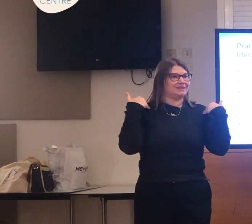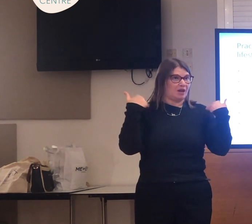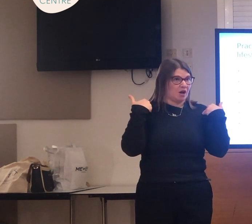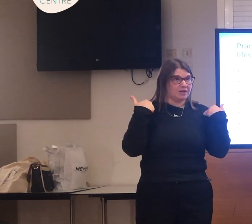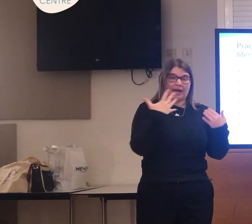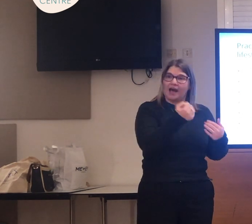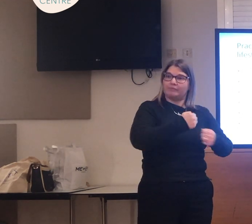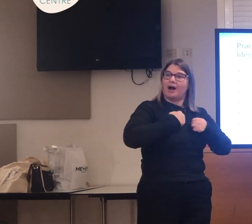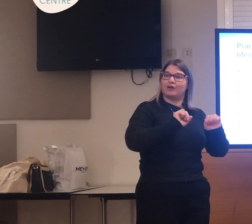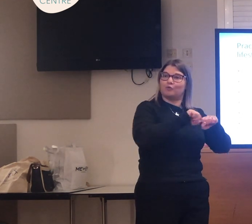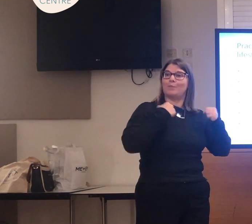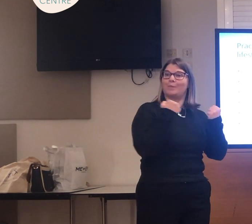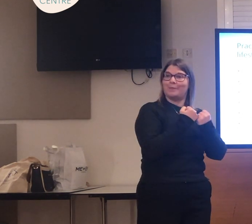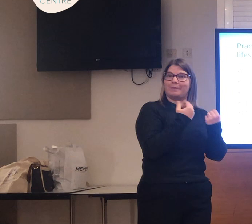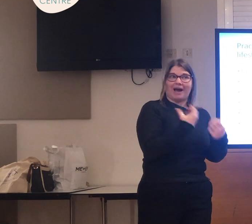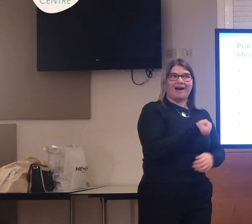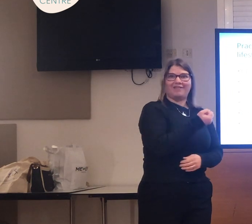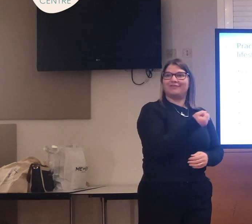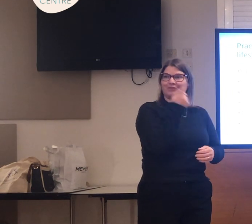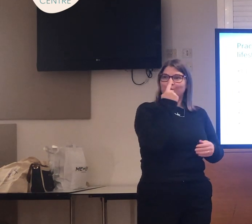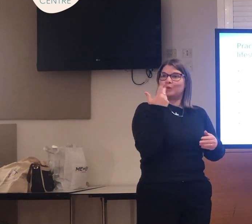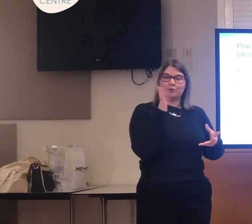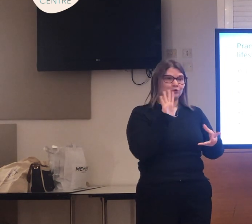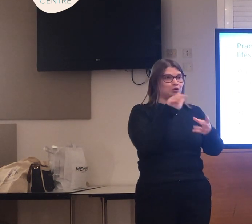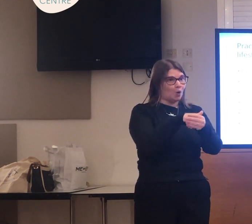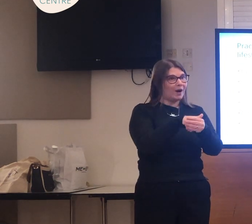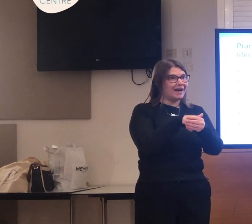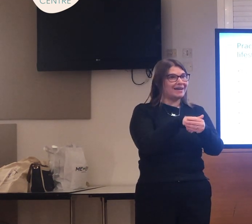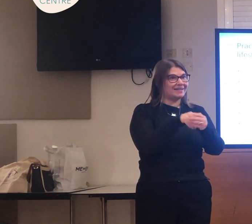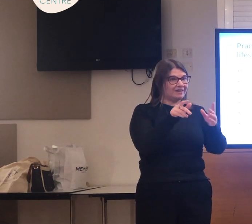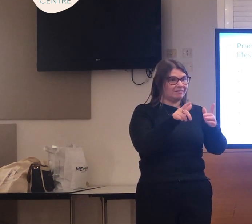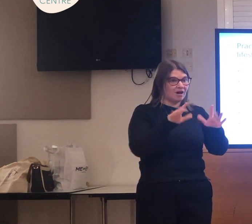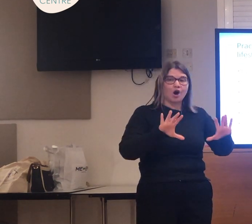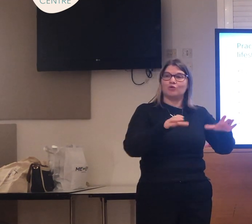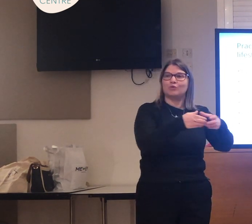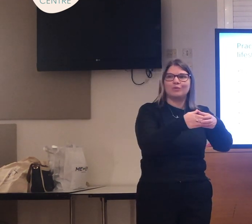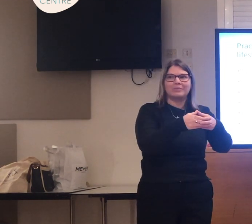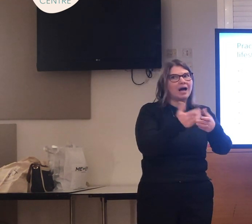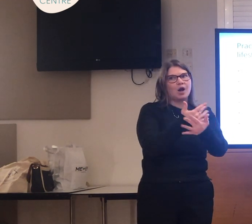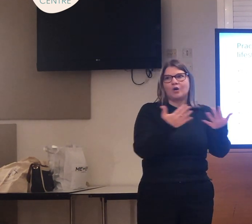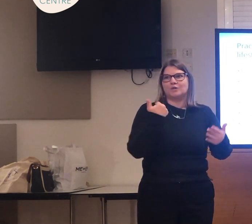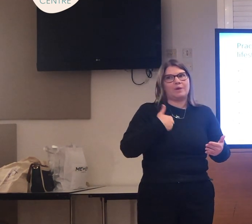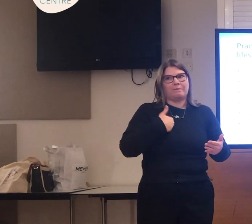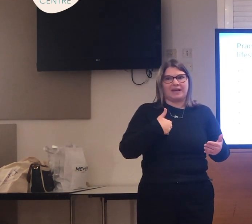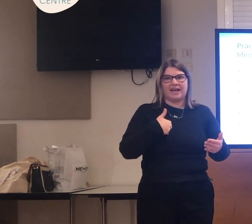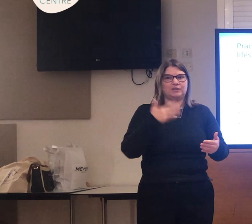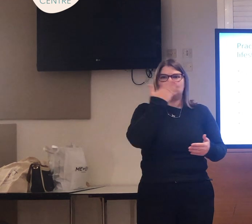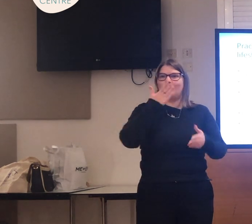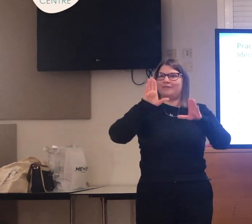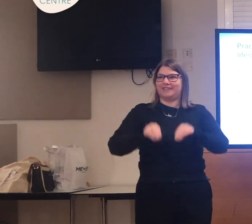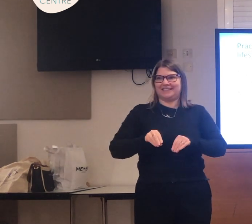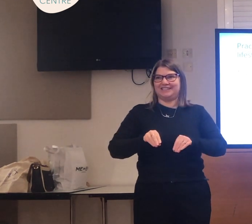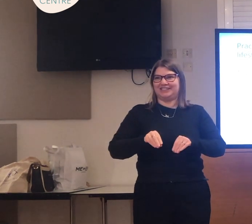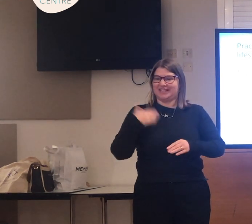as well, where you will be working with women who haven't exercised since they were at school. But